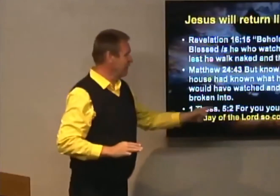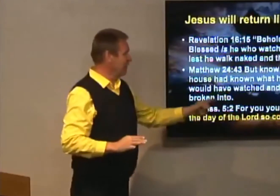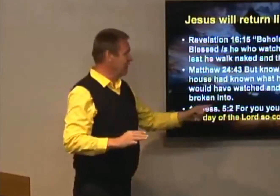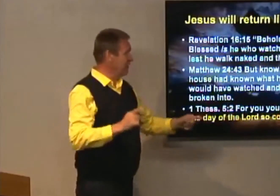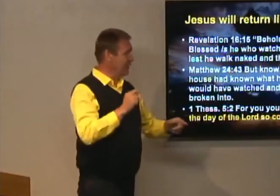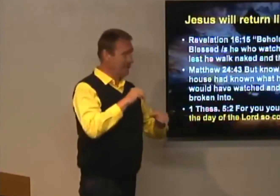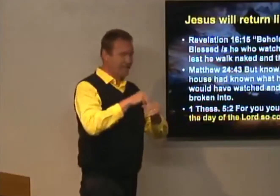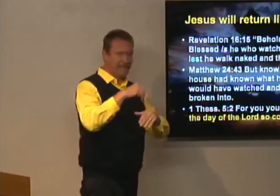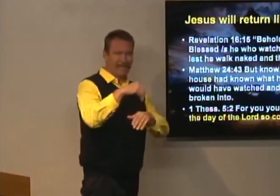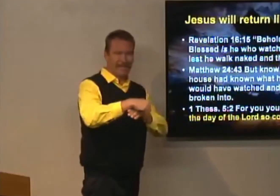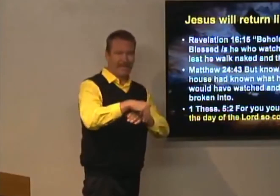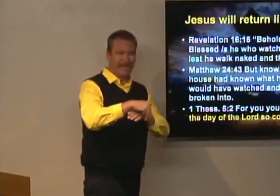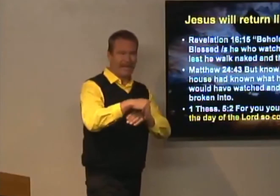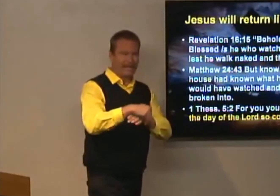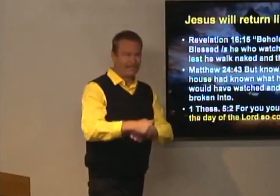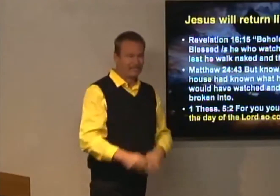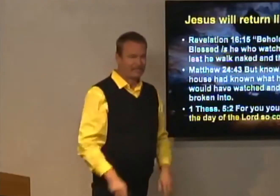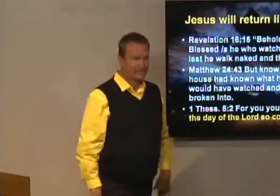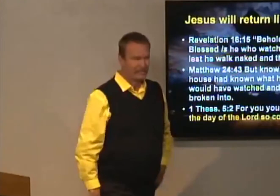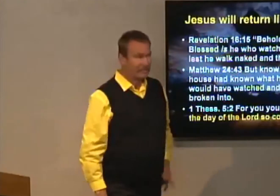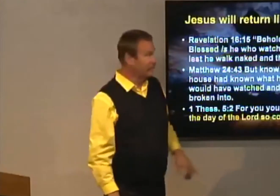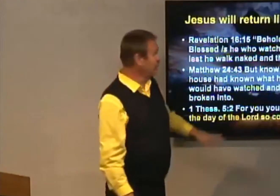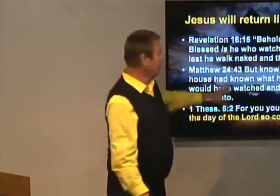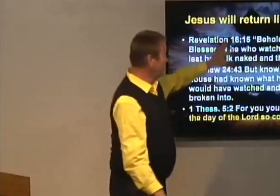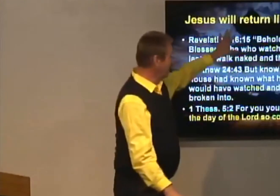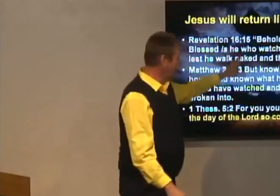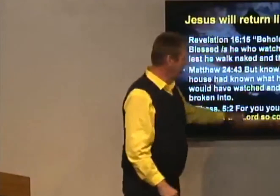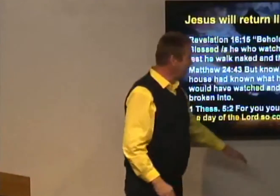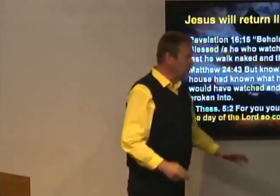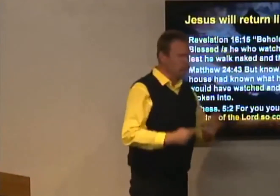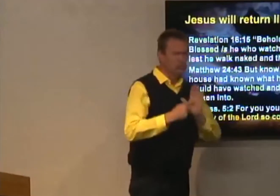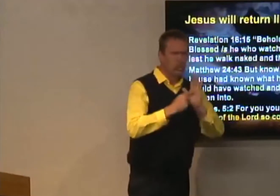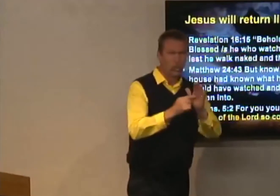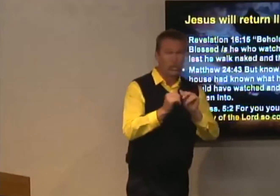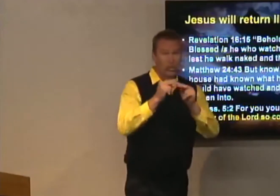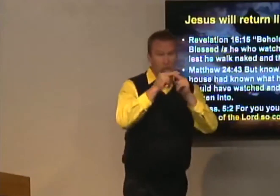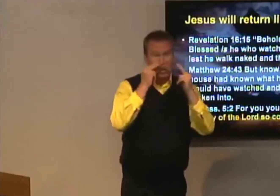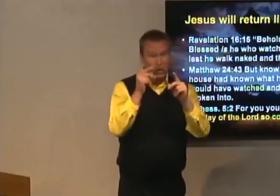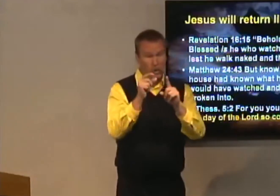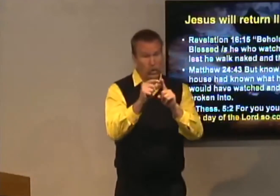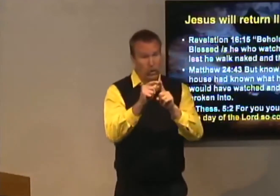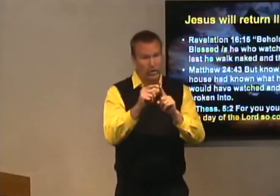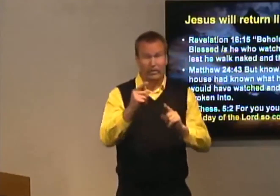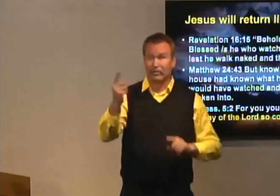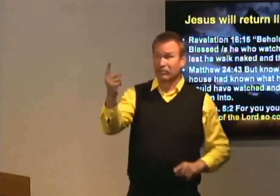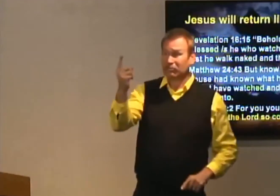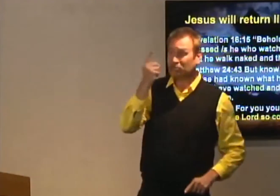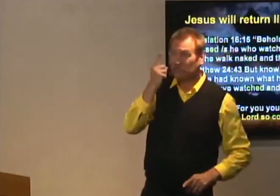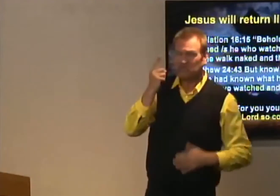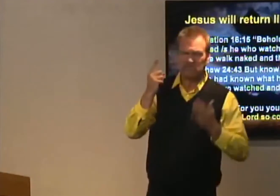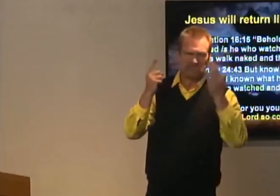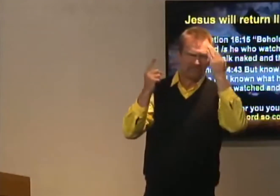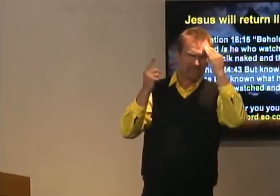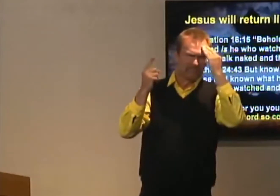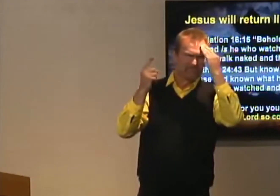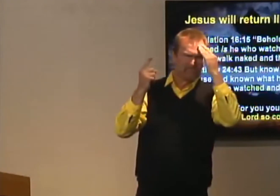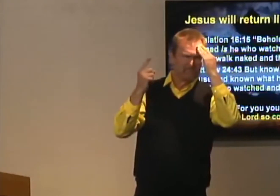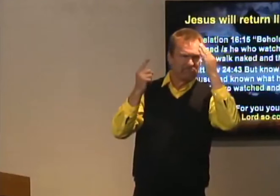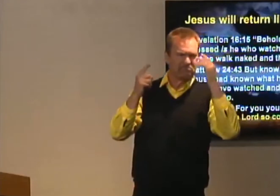Lord so comes as a thief in the night." So we look at all of these verses and all of them speak of this thief coming.